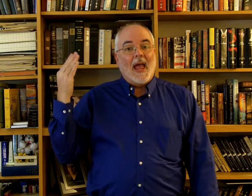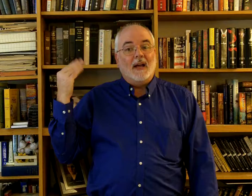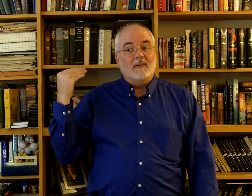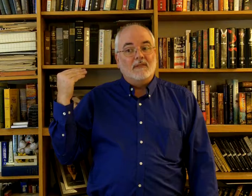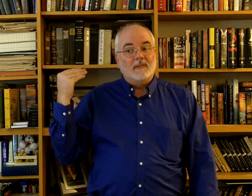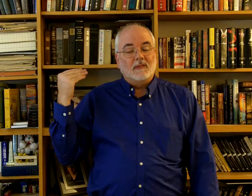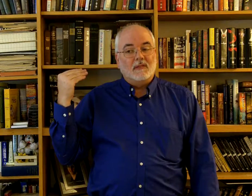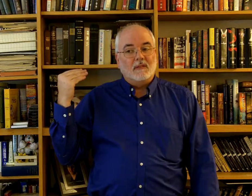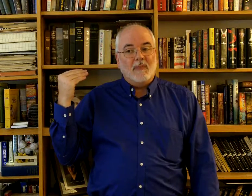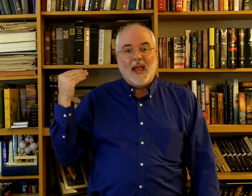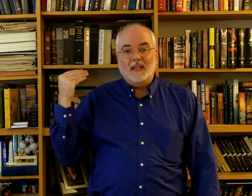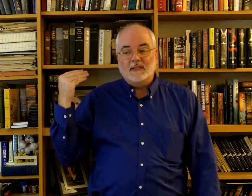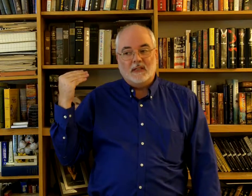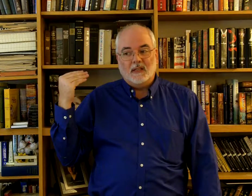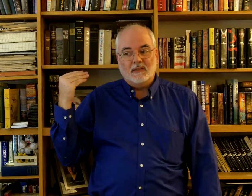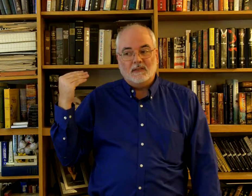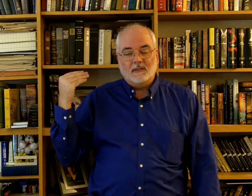have, past tense,